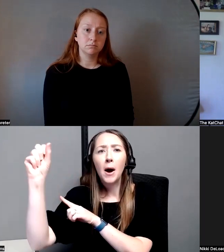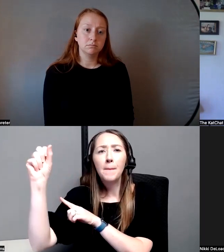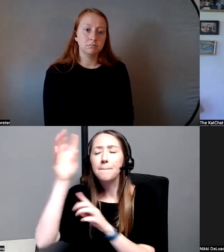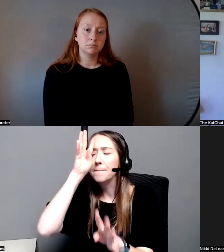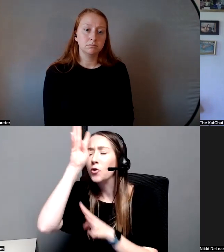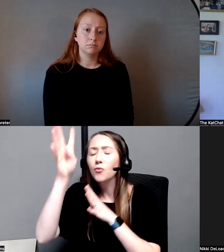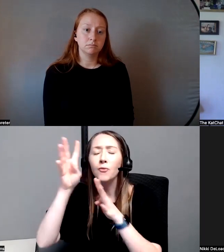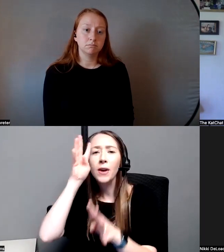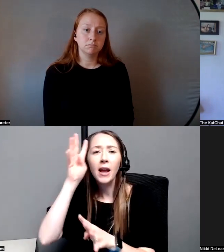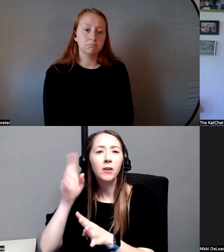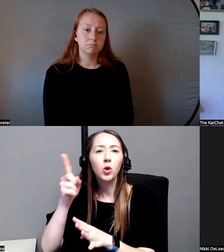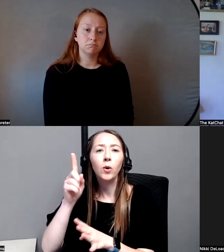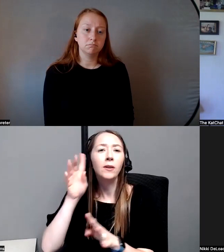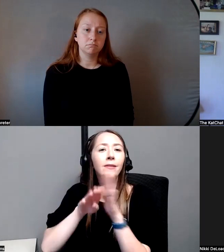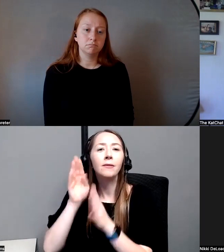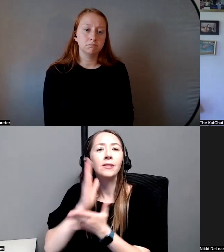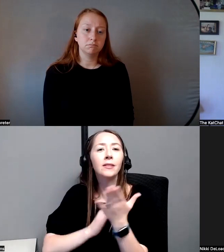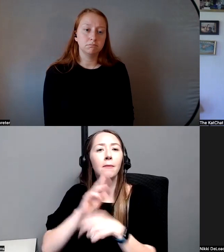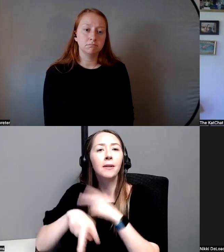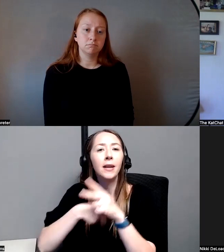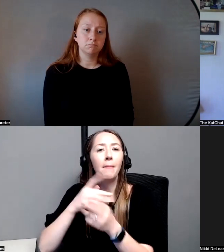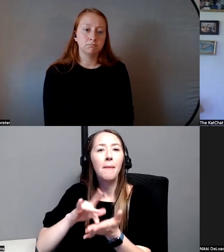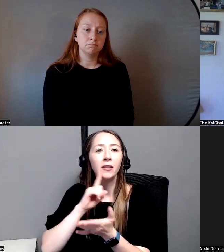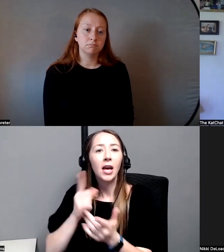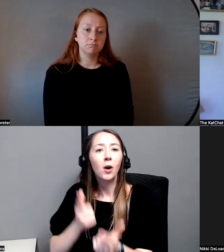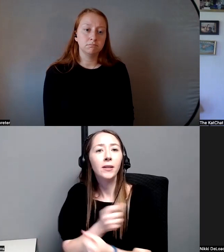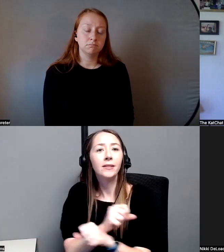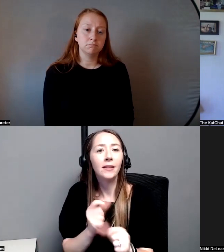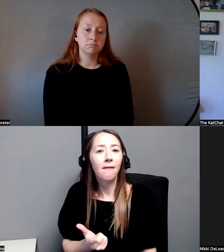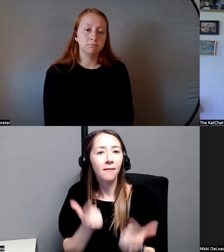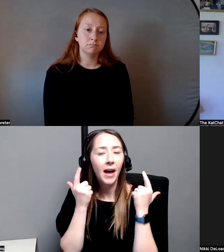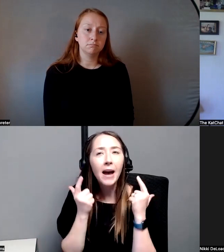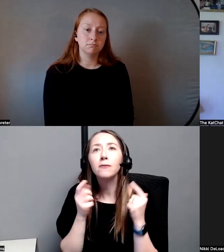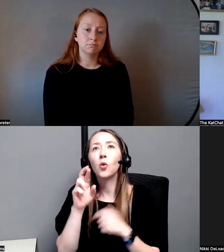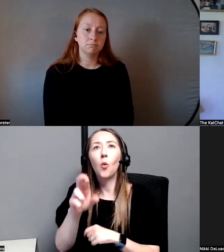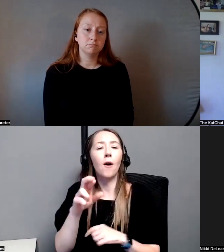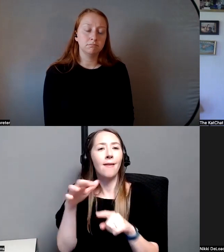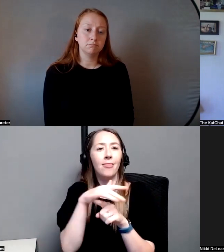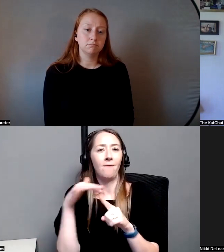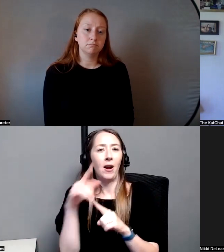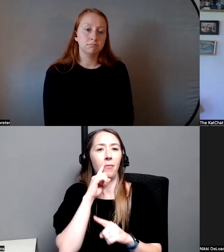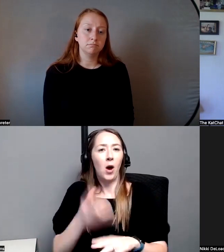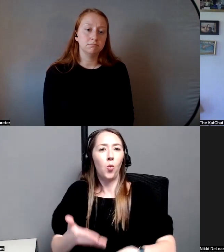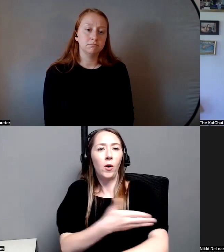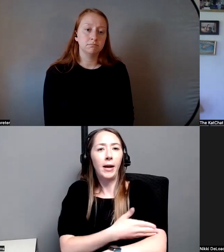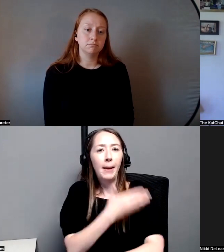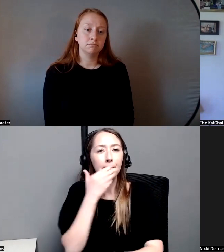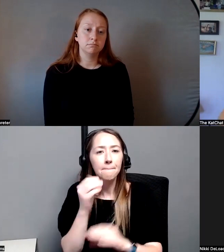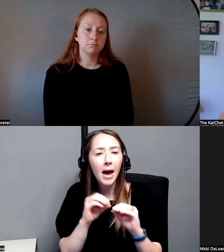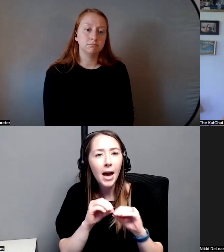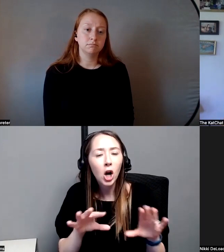that's going to save lives or create some kind of environmental thing that's going to help the environment,